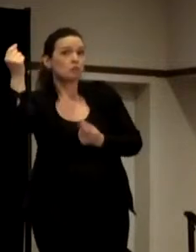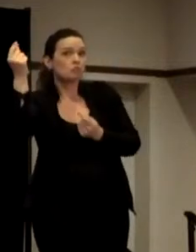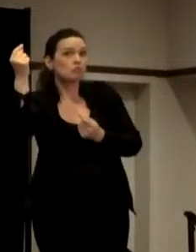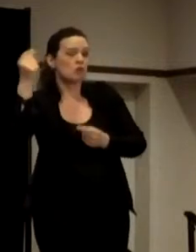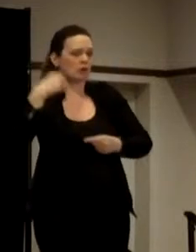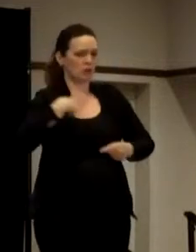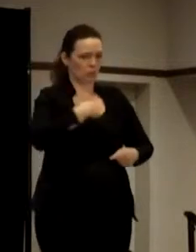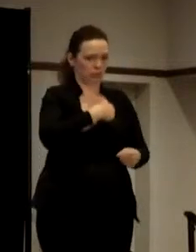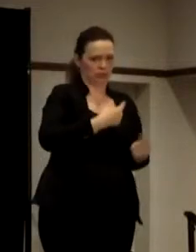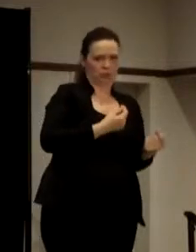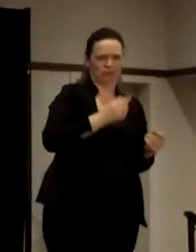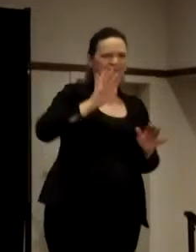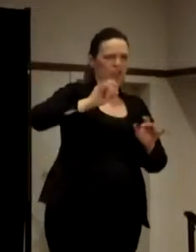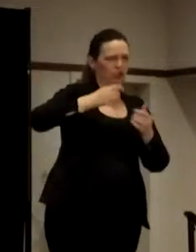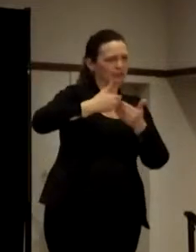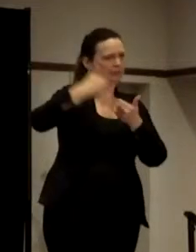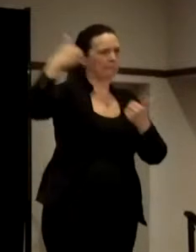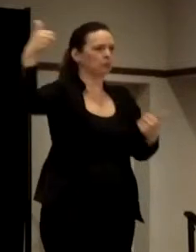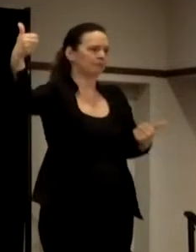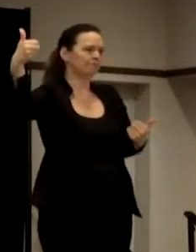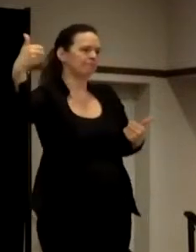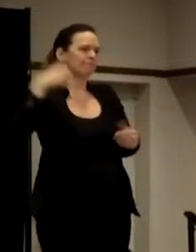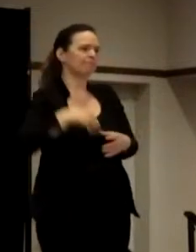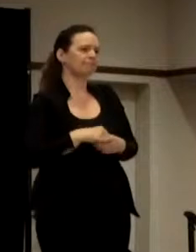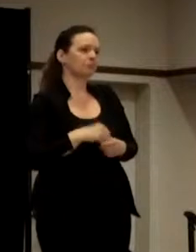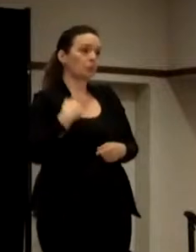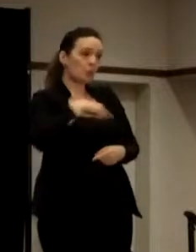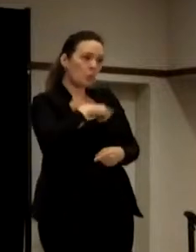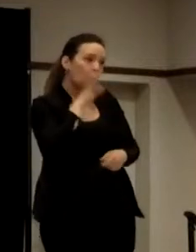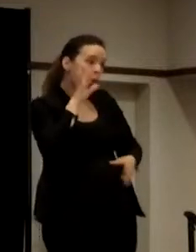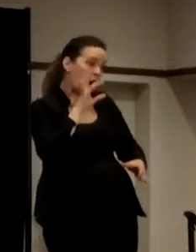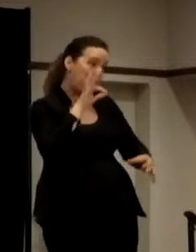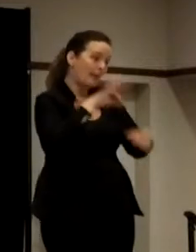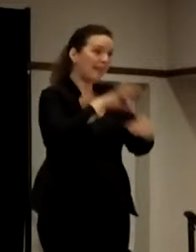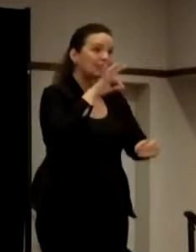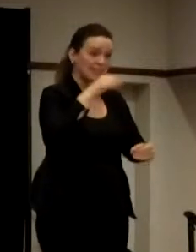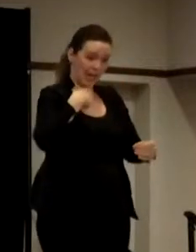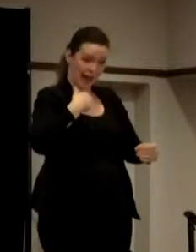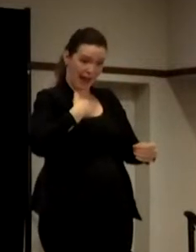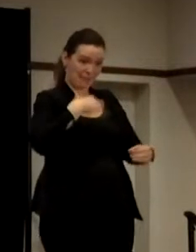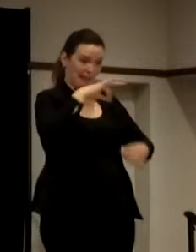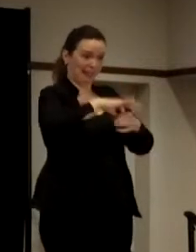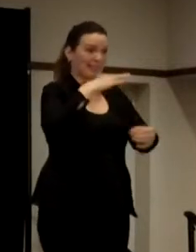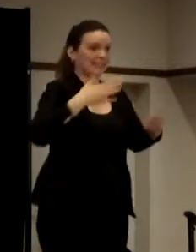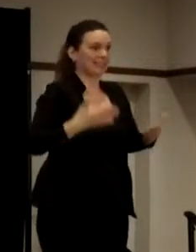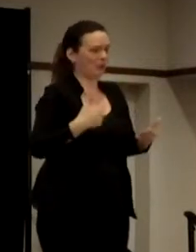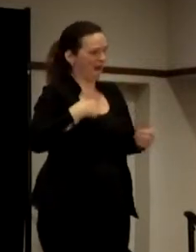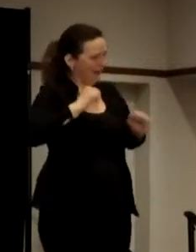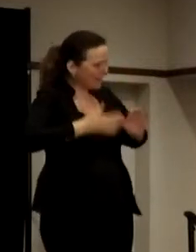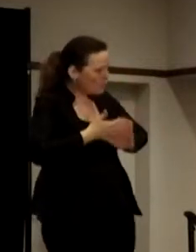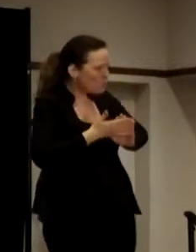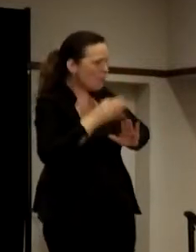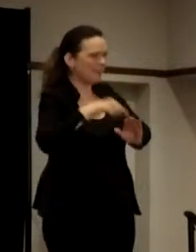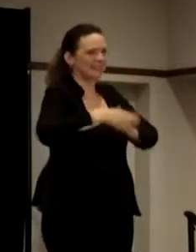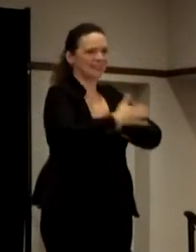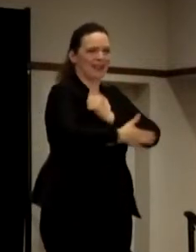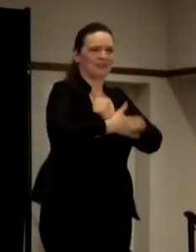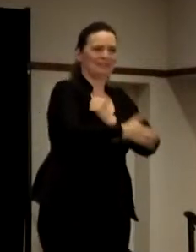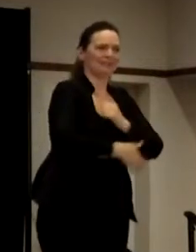our power back. We were the ones elected in our communities. An Onondaga County resident emailed us over the weekend. His name is